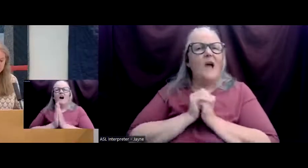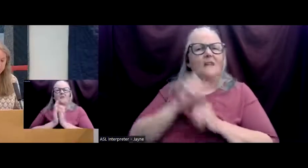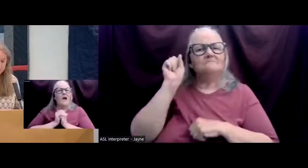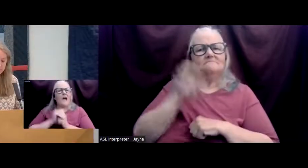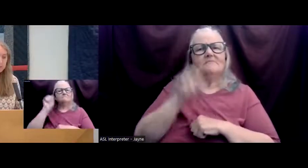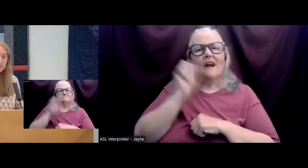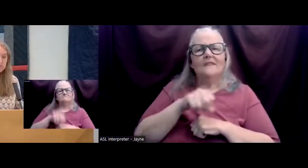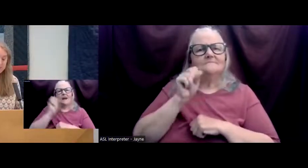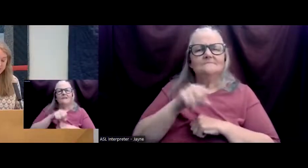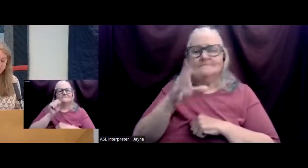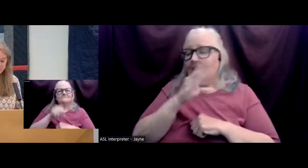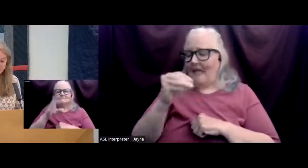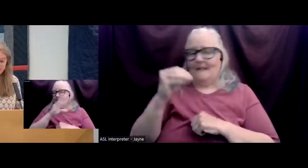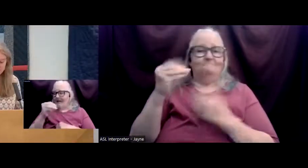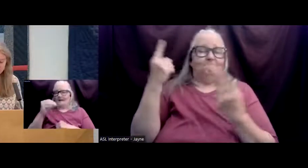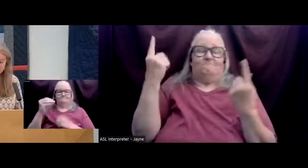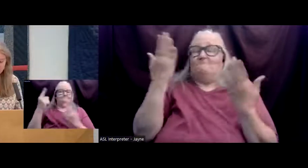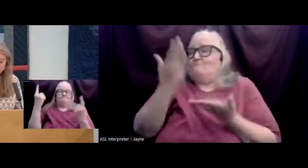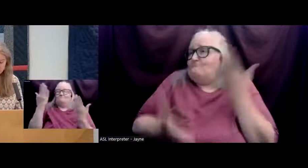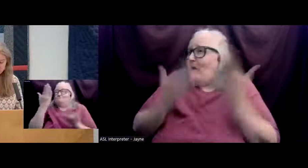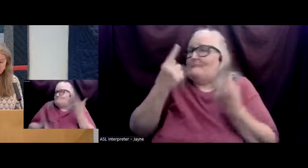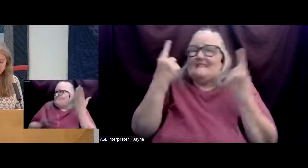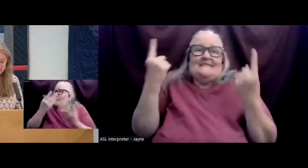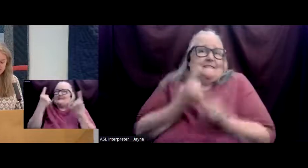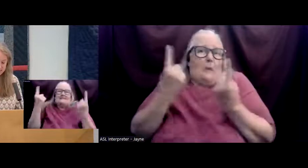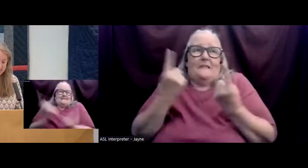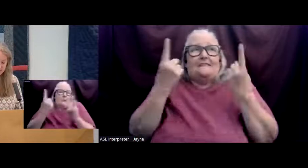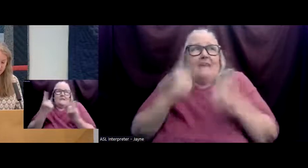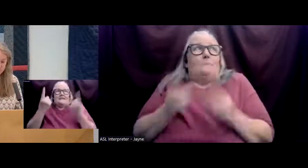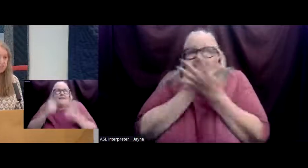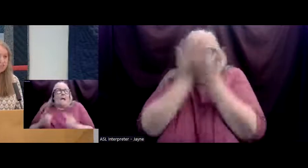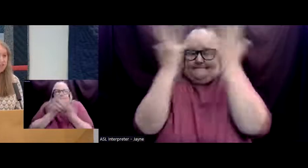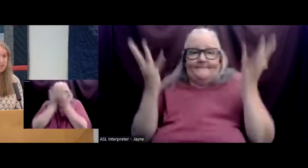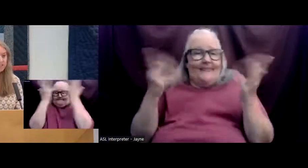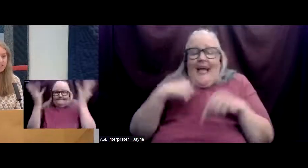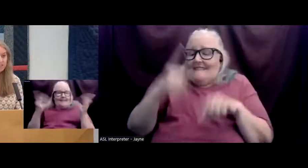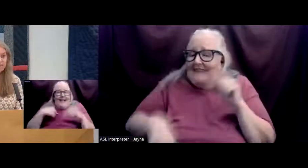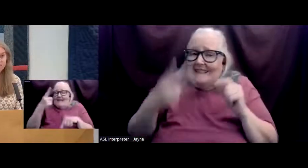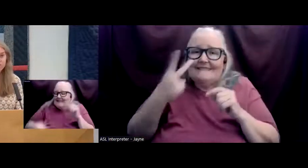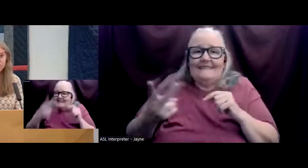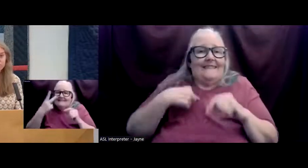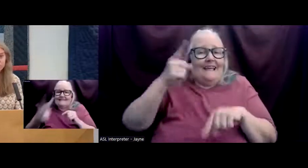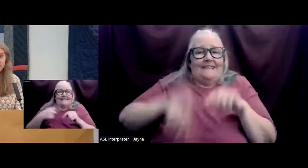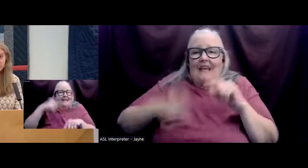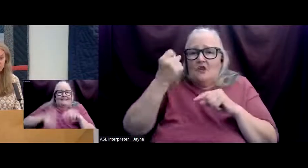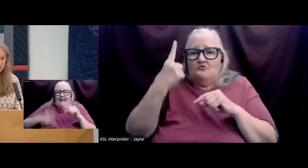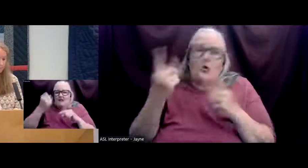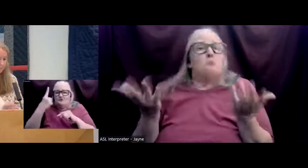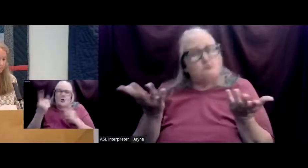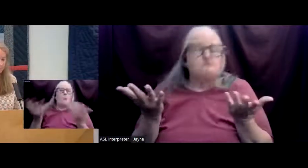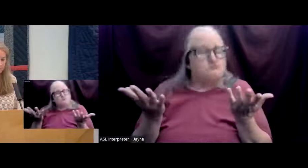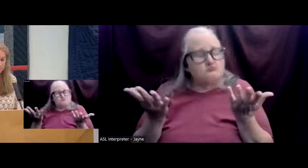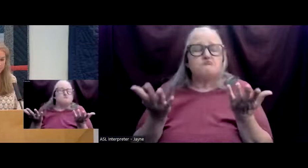Recognizing that there might be forces in the universe operating at a level that I cannot see or understand, sure, I can get